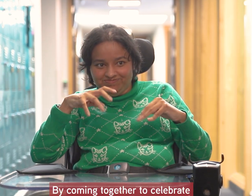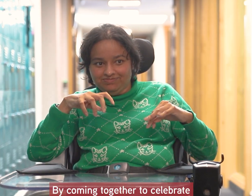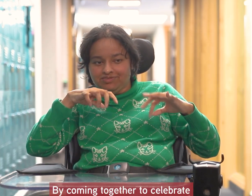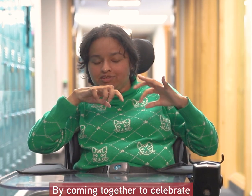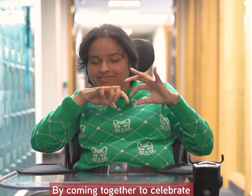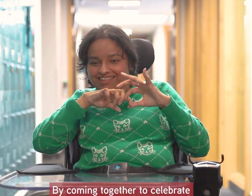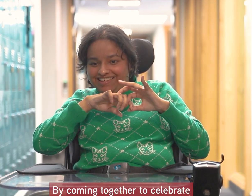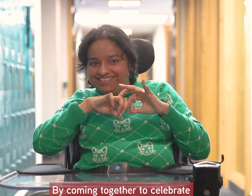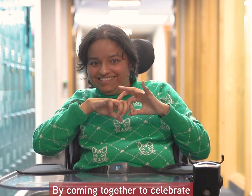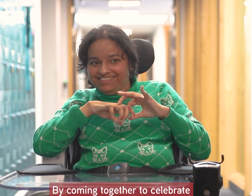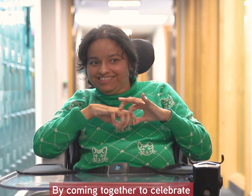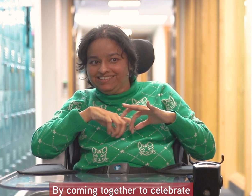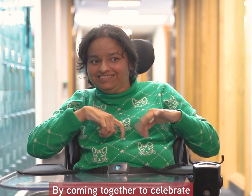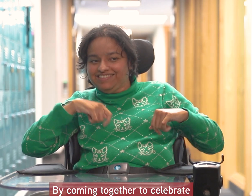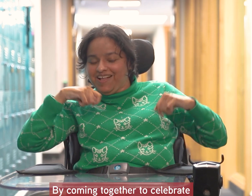to celebrate